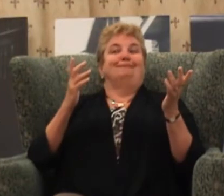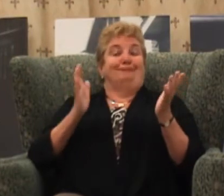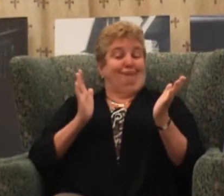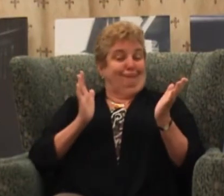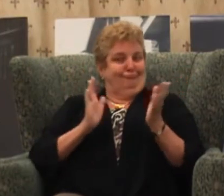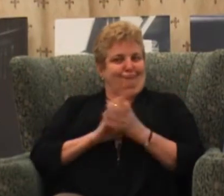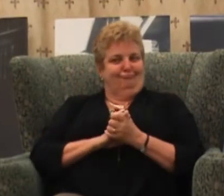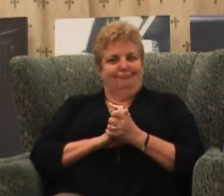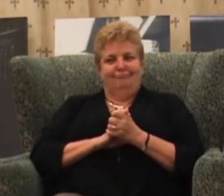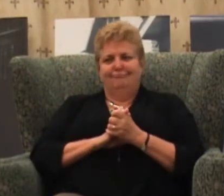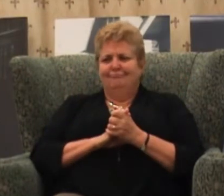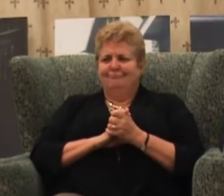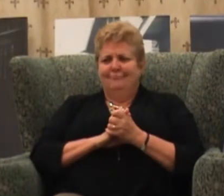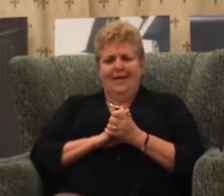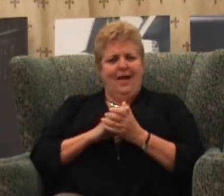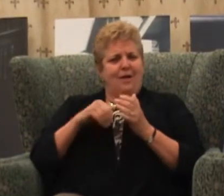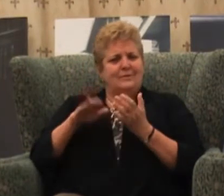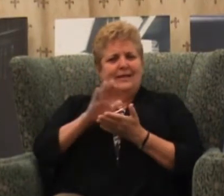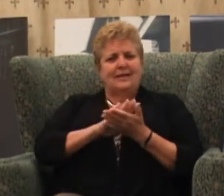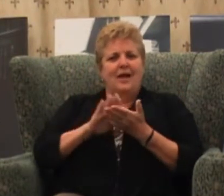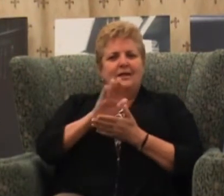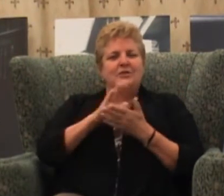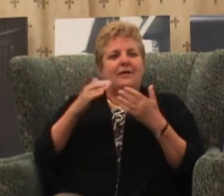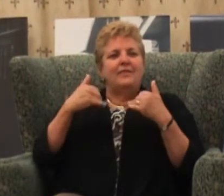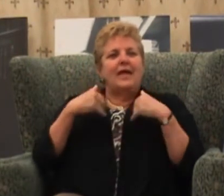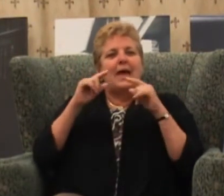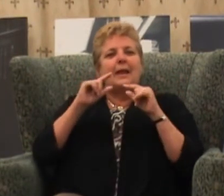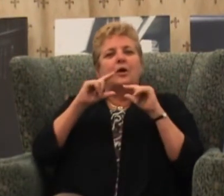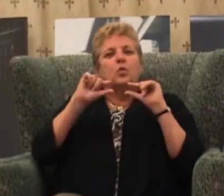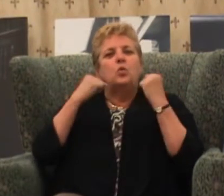I was in college and they had a group called